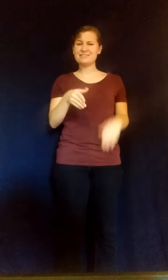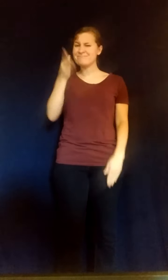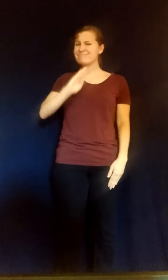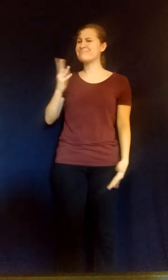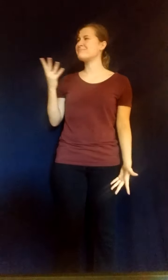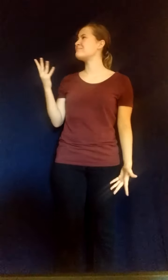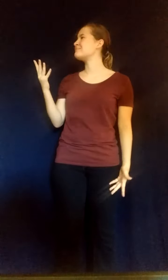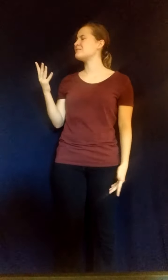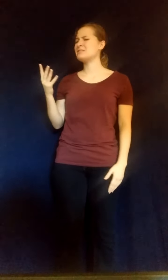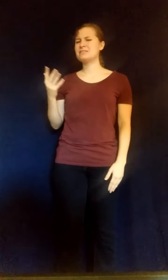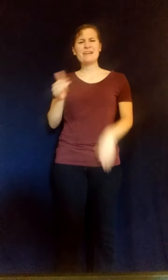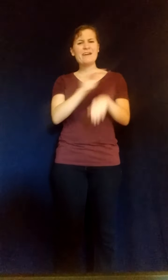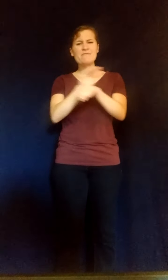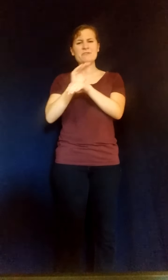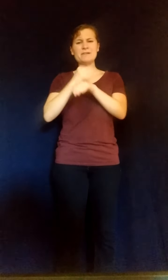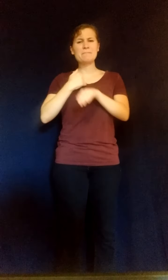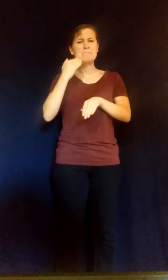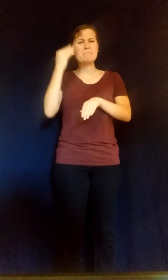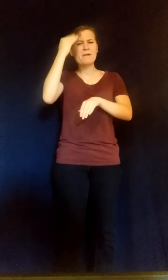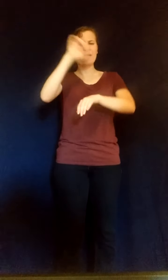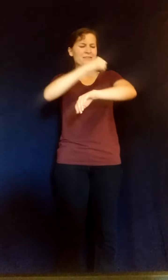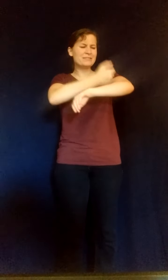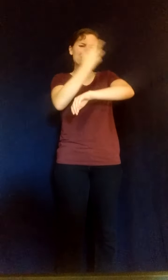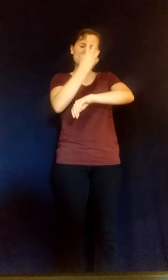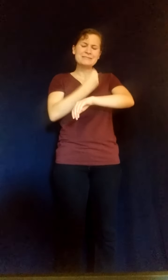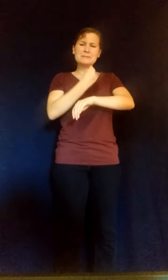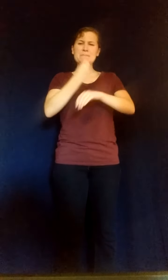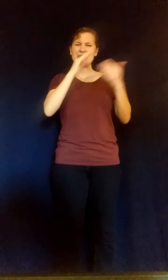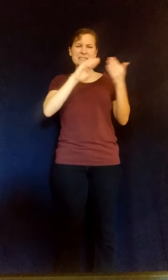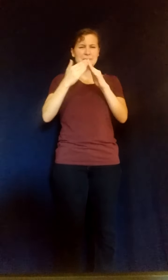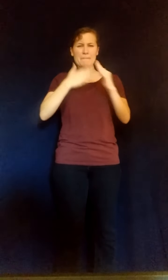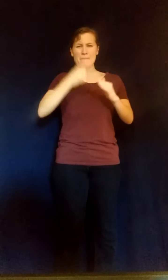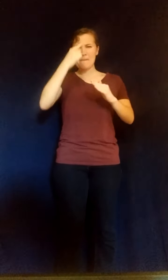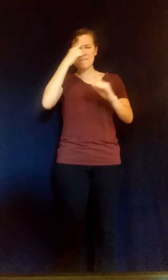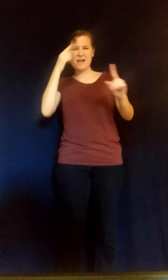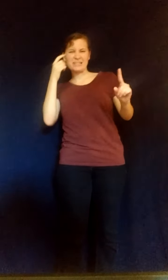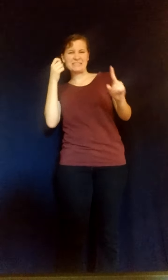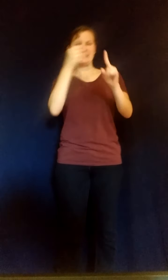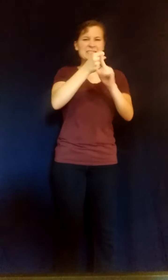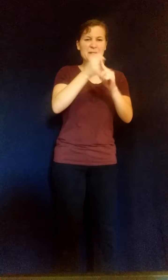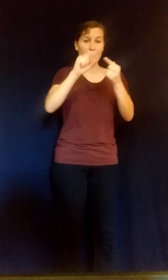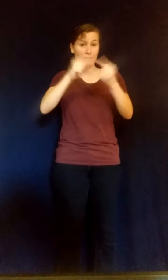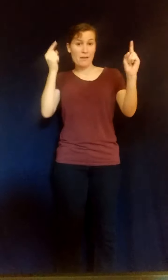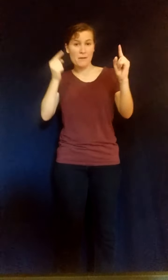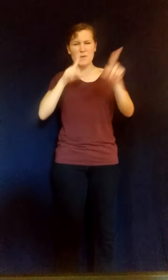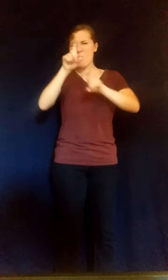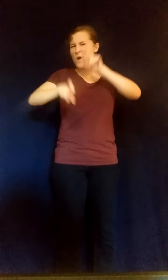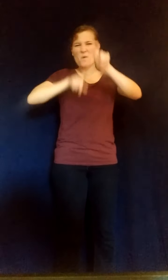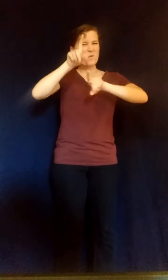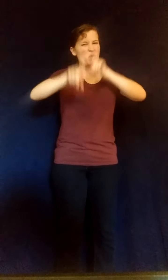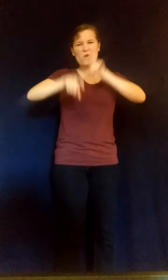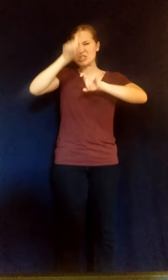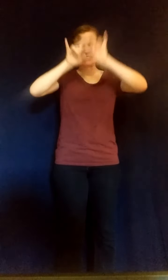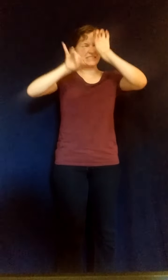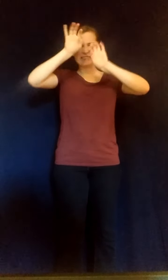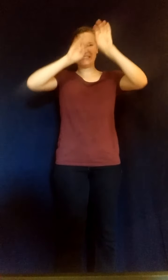every night I lay my head down to sleep, the city of my mind is attacked by a legion of questions, threatening the living rooms of my sanity and holding